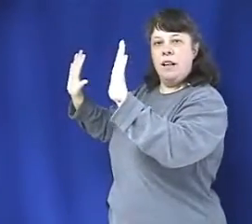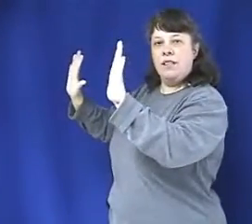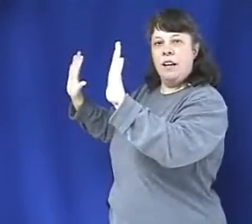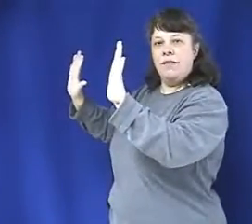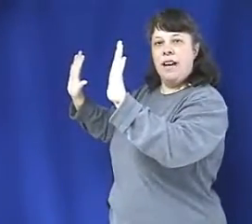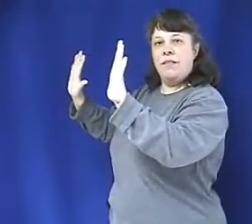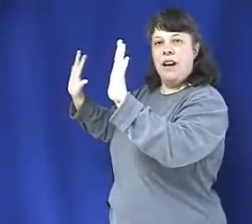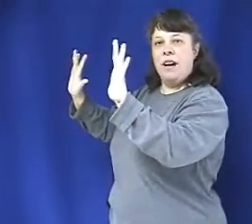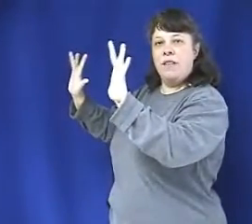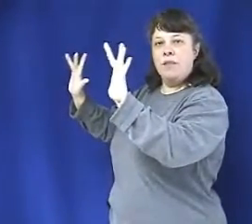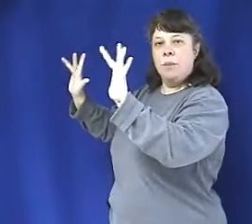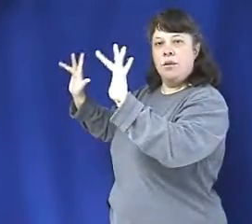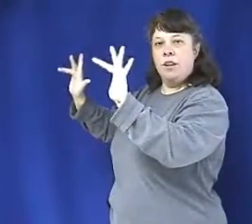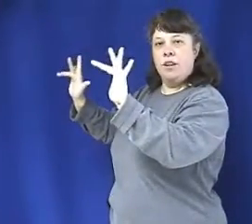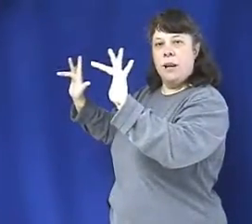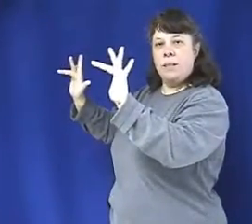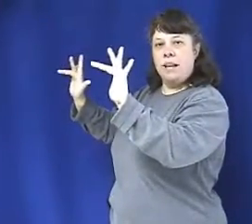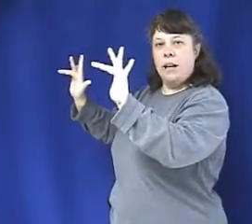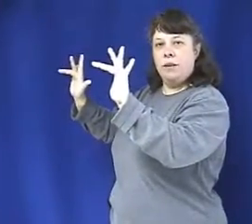It's not a flat 5. This middle finger comes down.